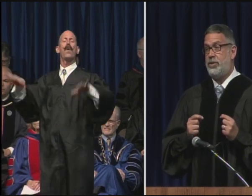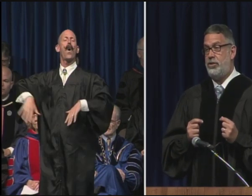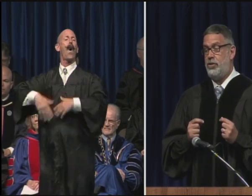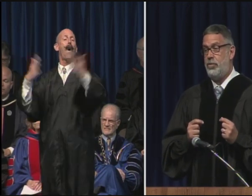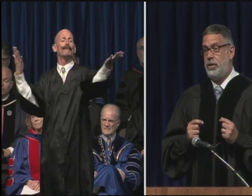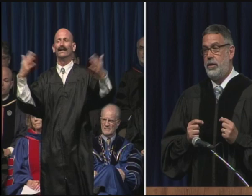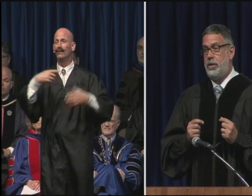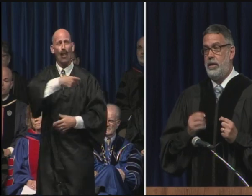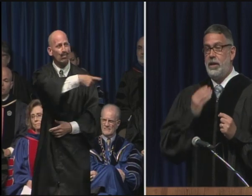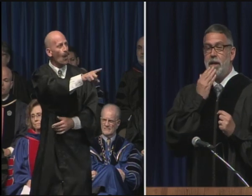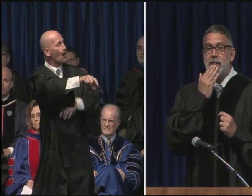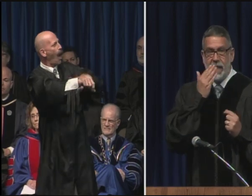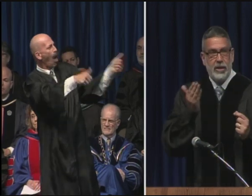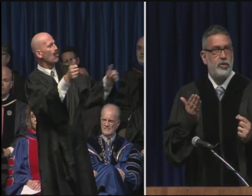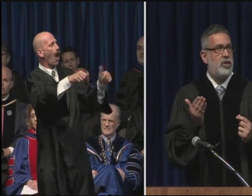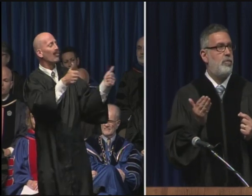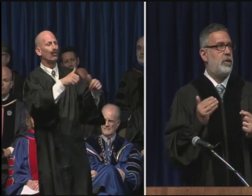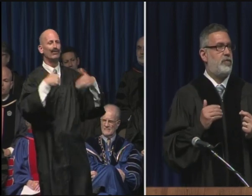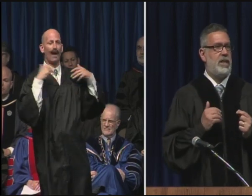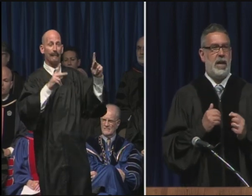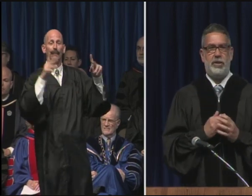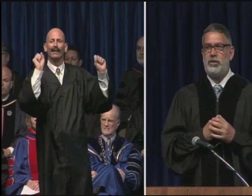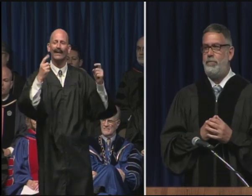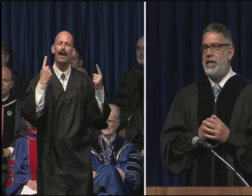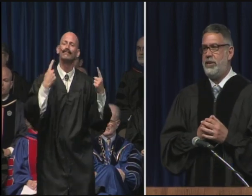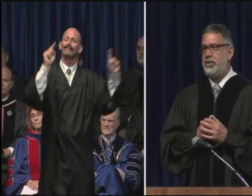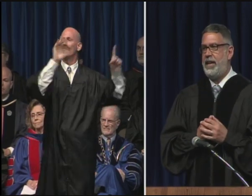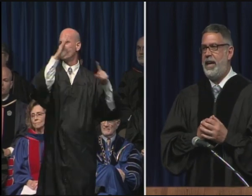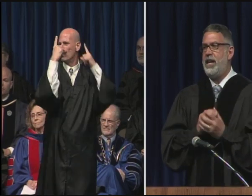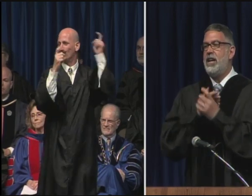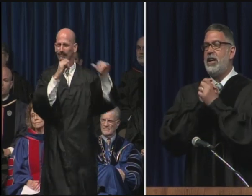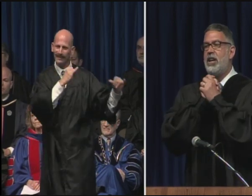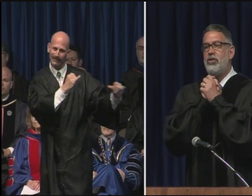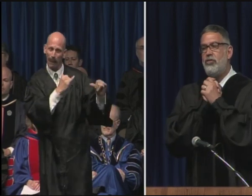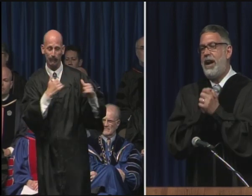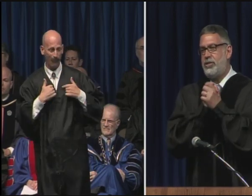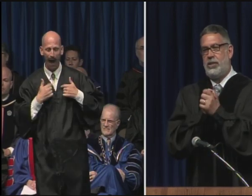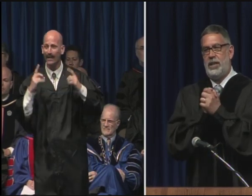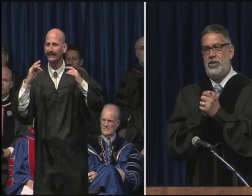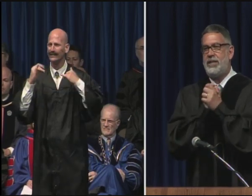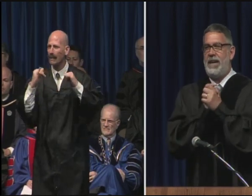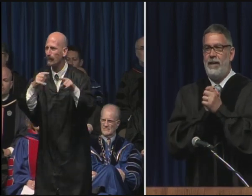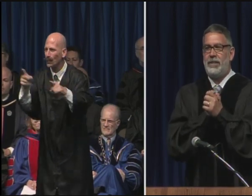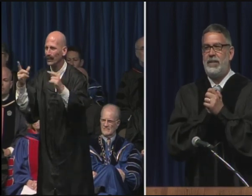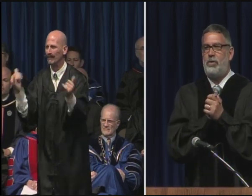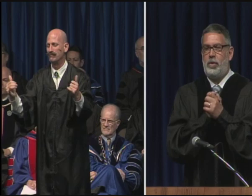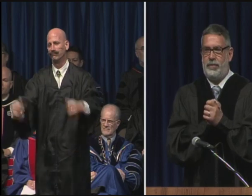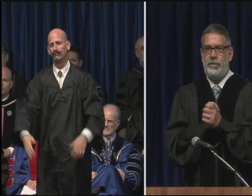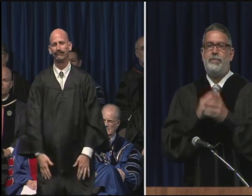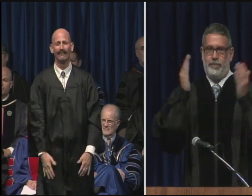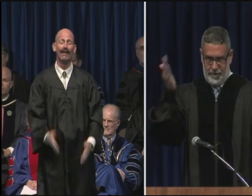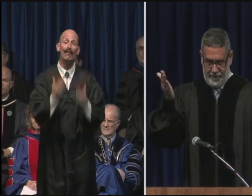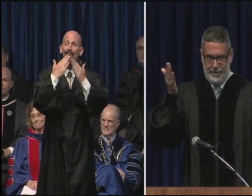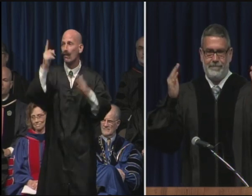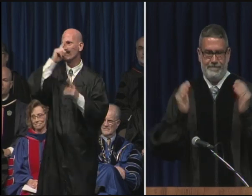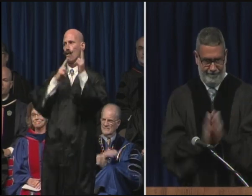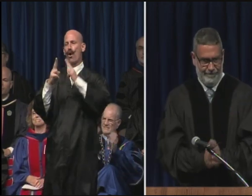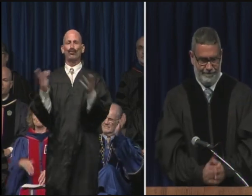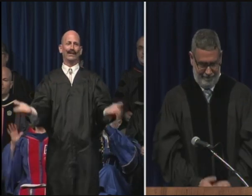do. Thank you so much for the honor to be here today. Congratulations to every single one of you.